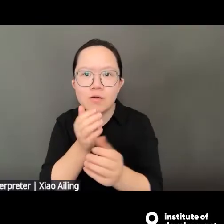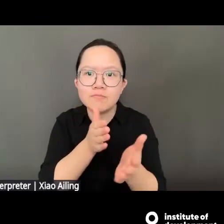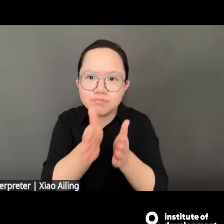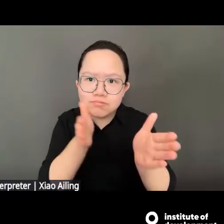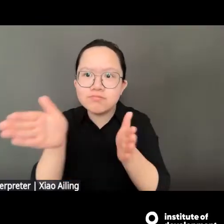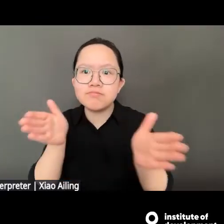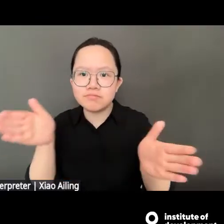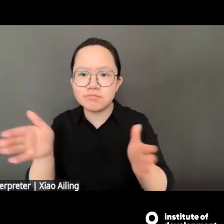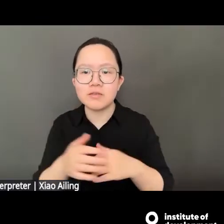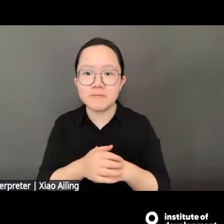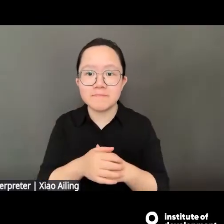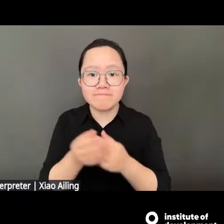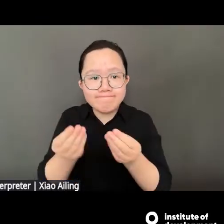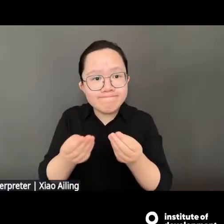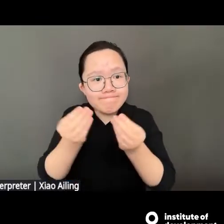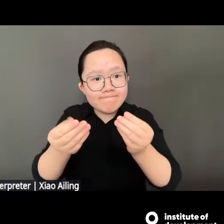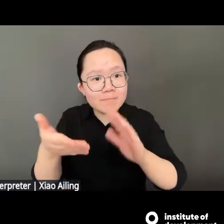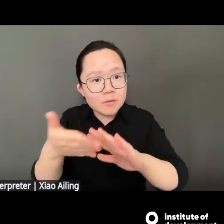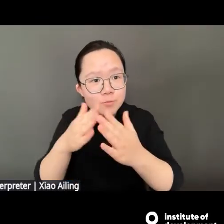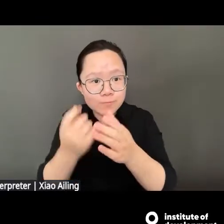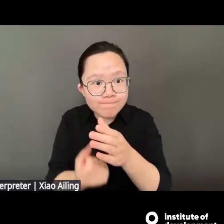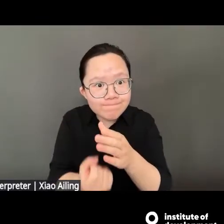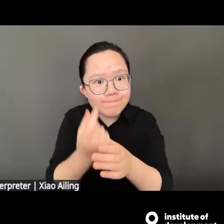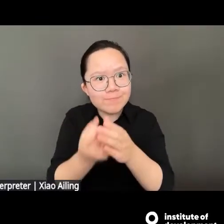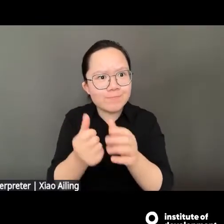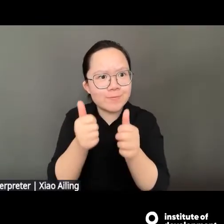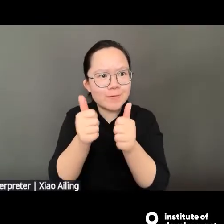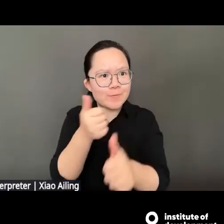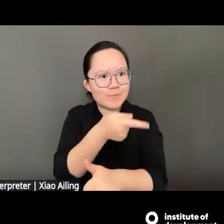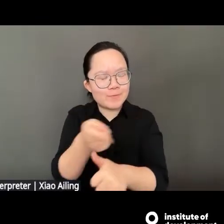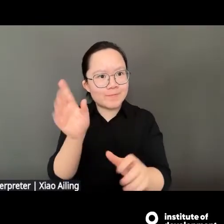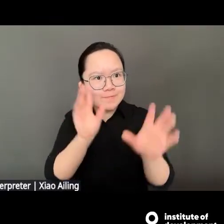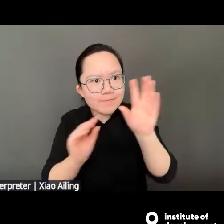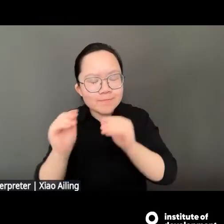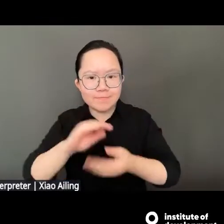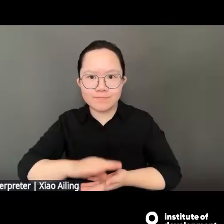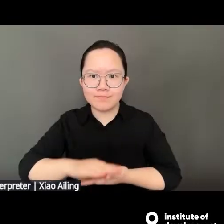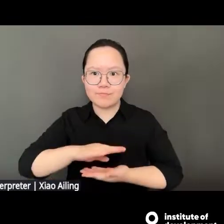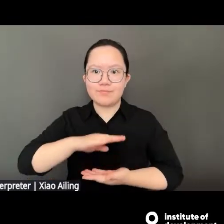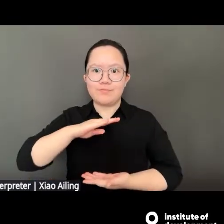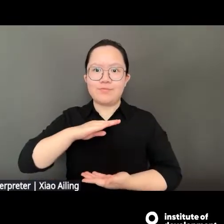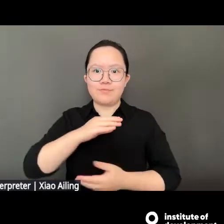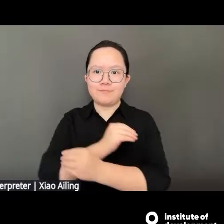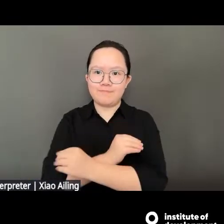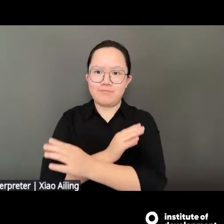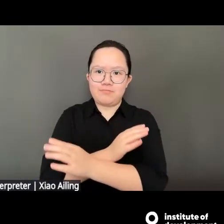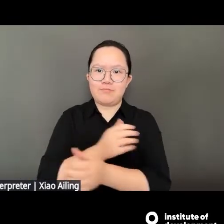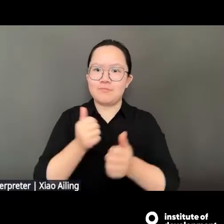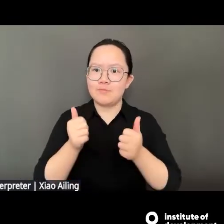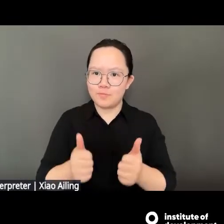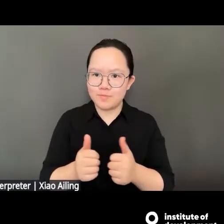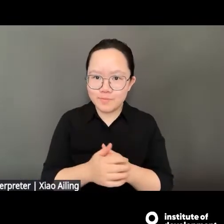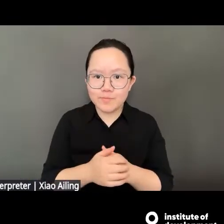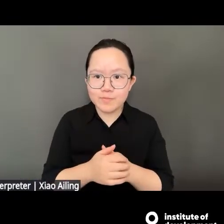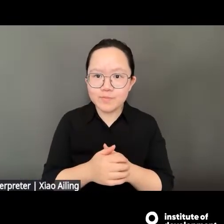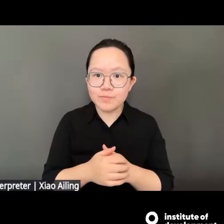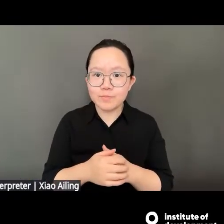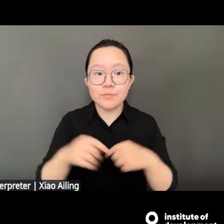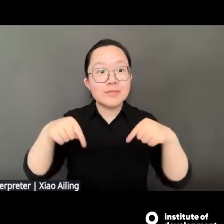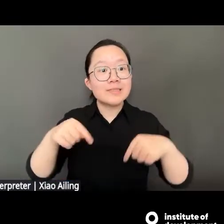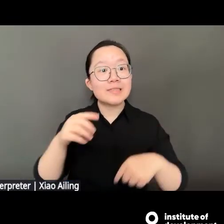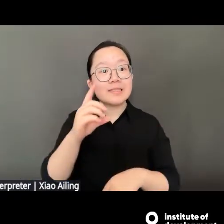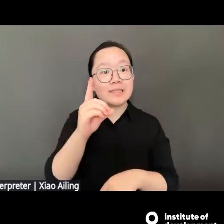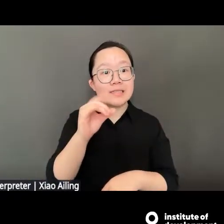driven systems change, from commitments to collect disability data on every new school enrolment, to local and national